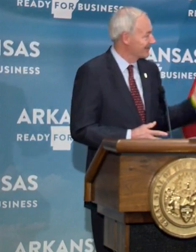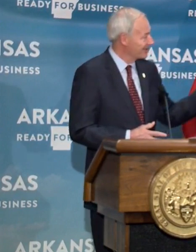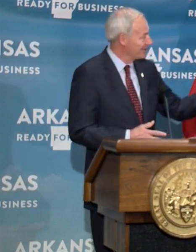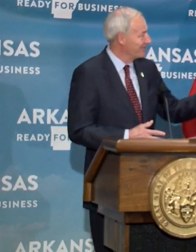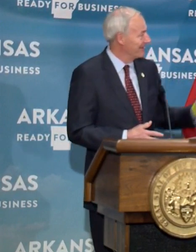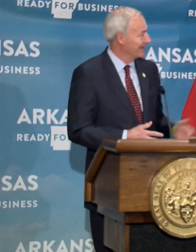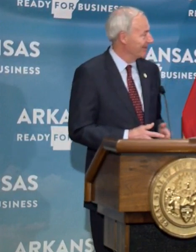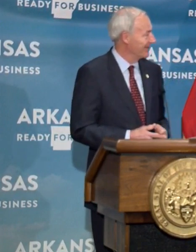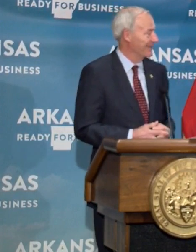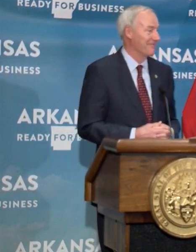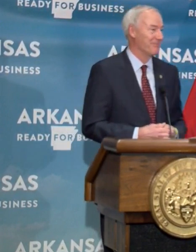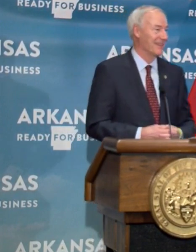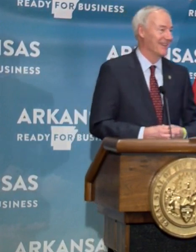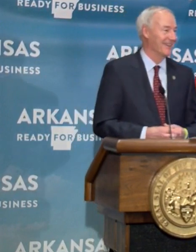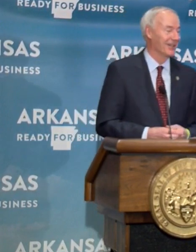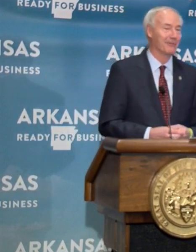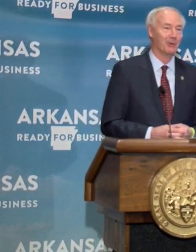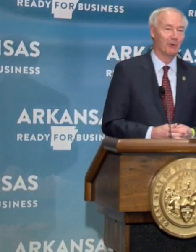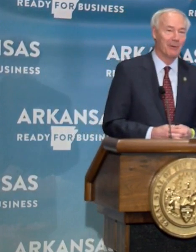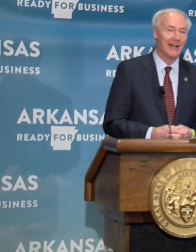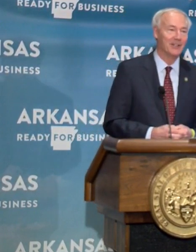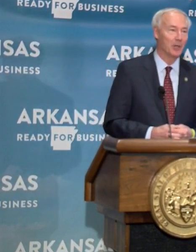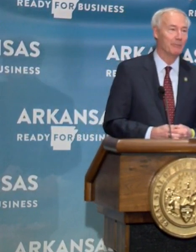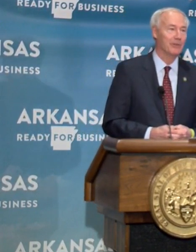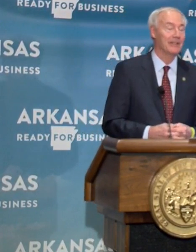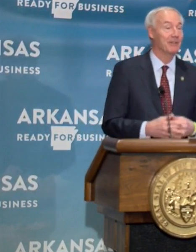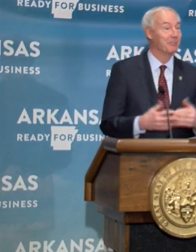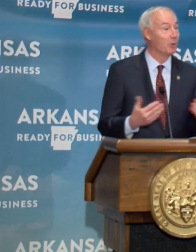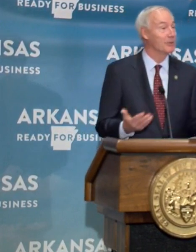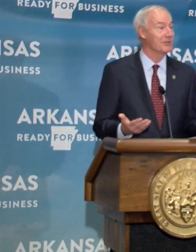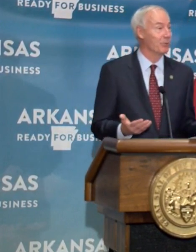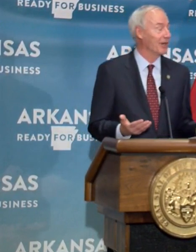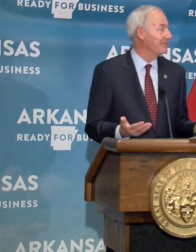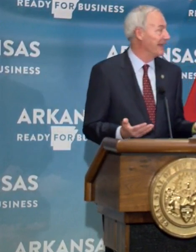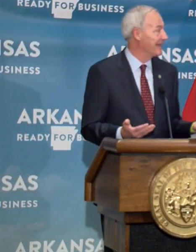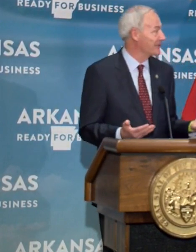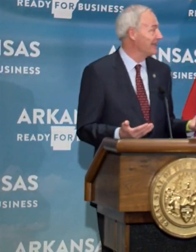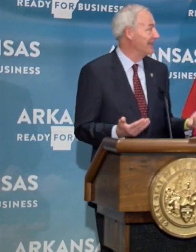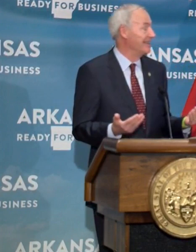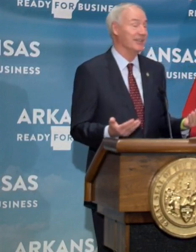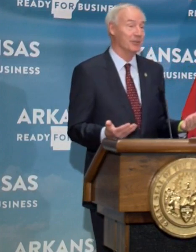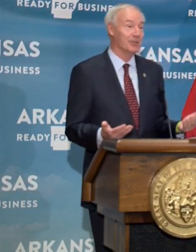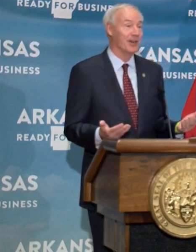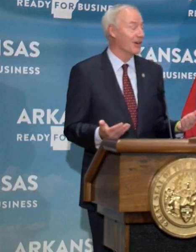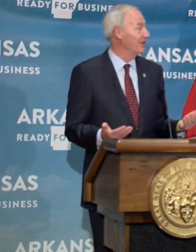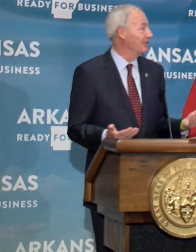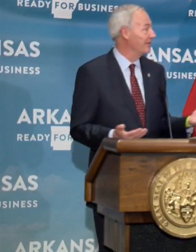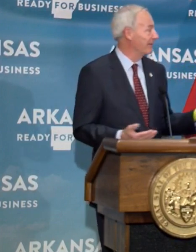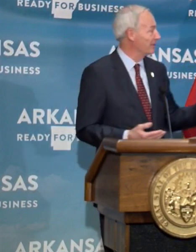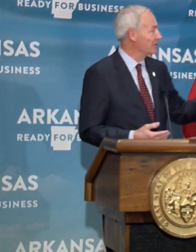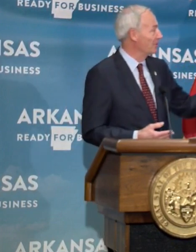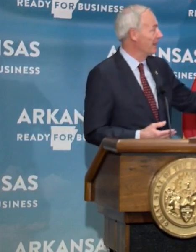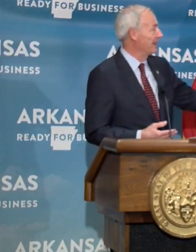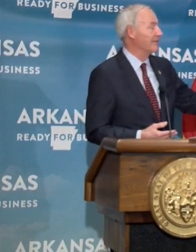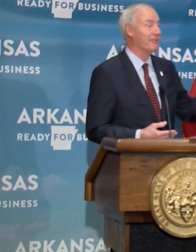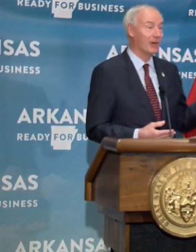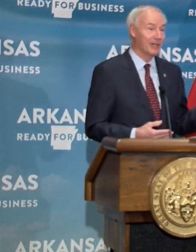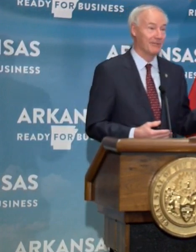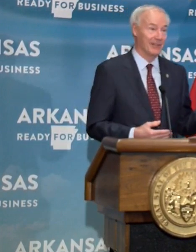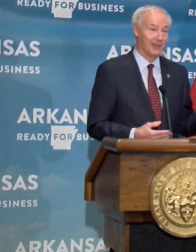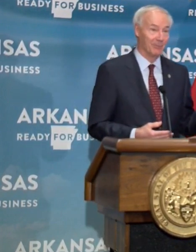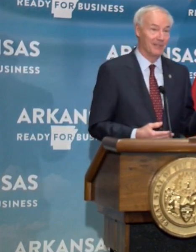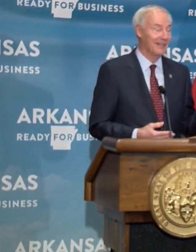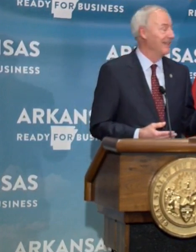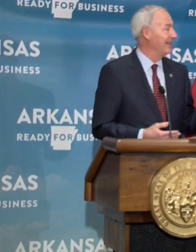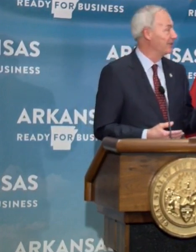And so a little colorful reminder, hopefully, of the importance of wearing masks. Now, you could argue that there's nobody in front